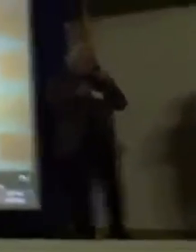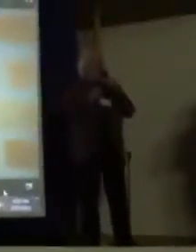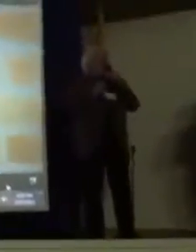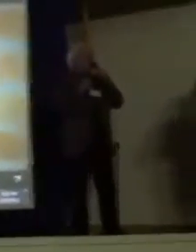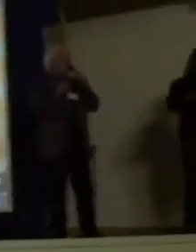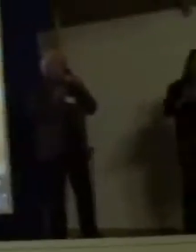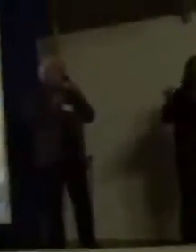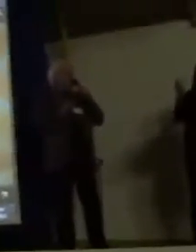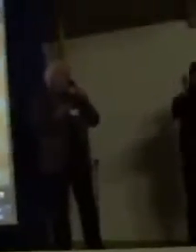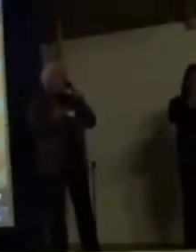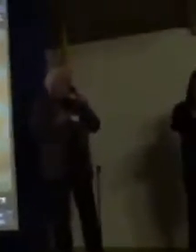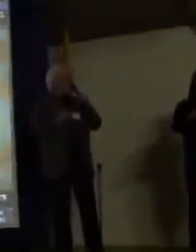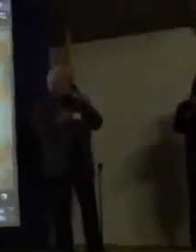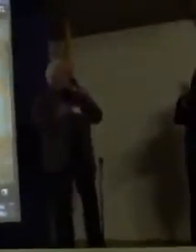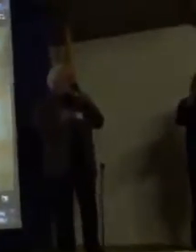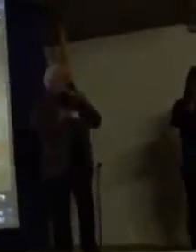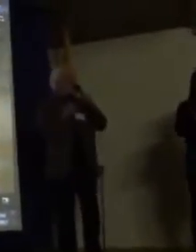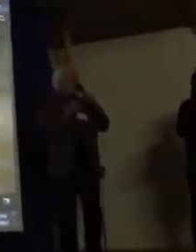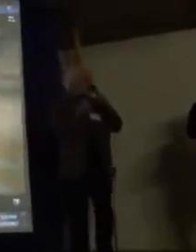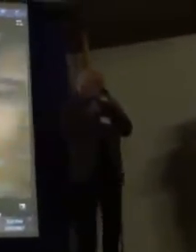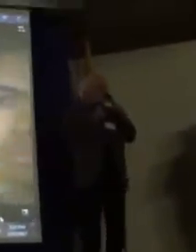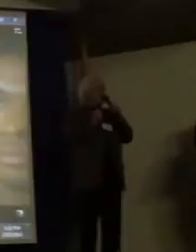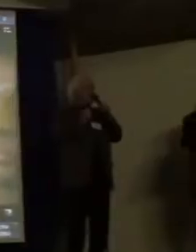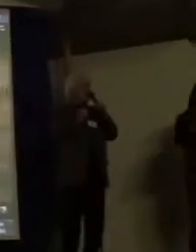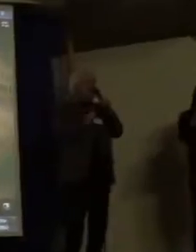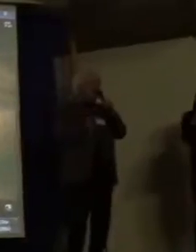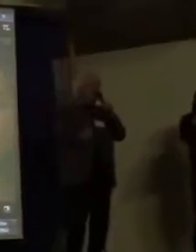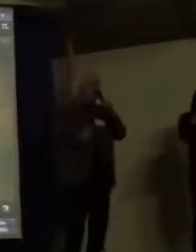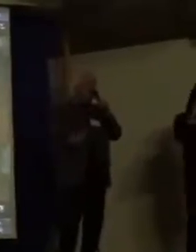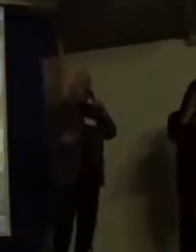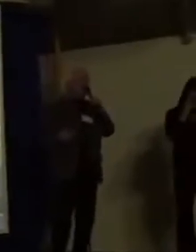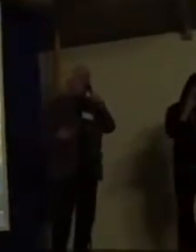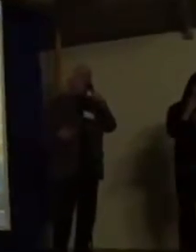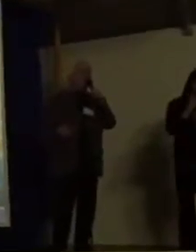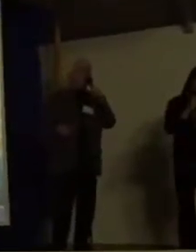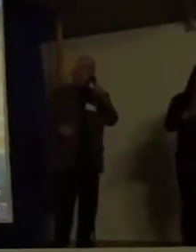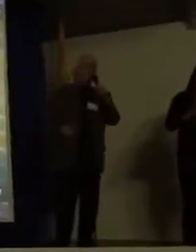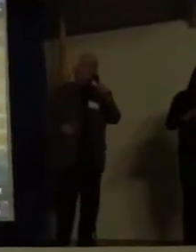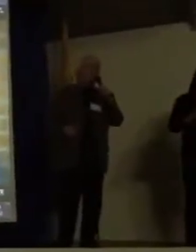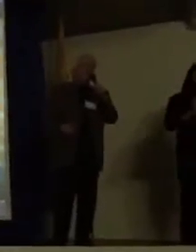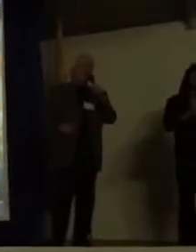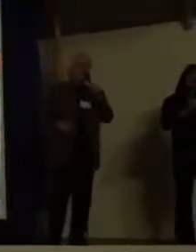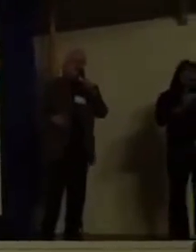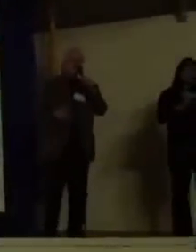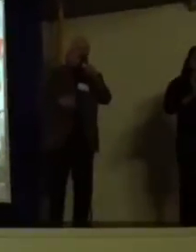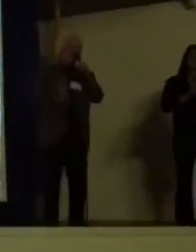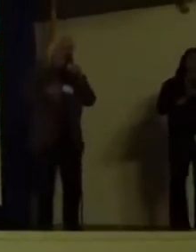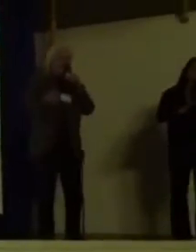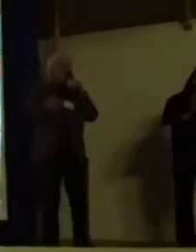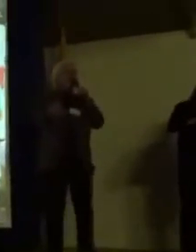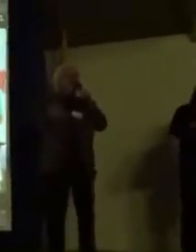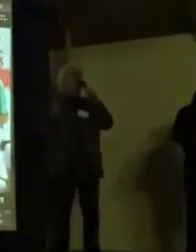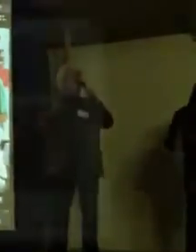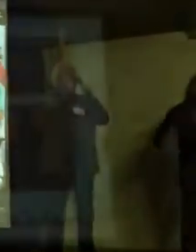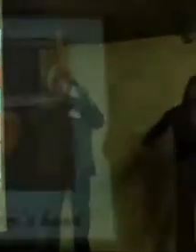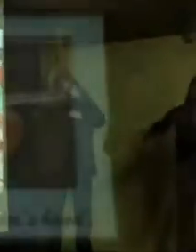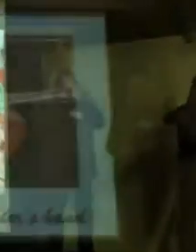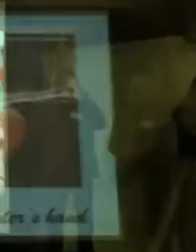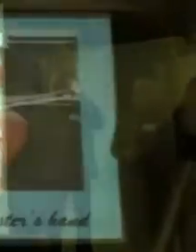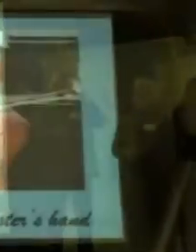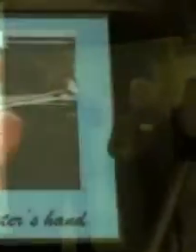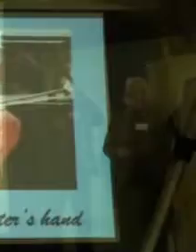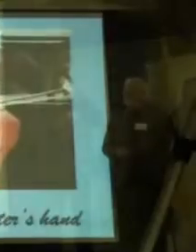to love human chase from afar, to